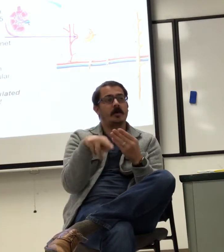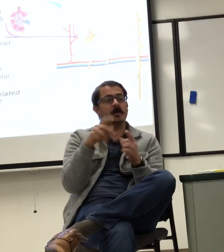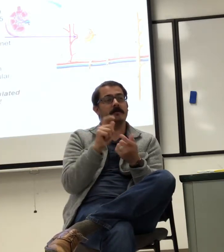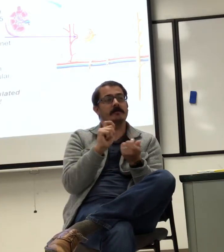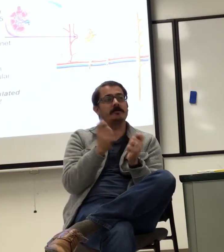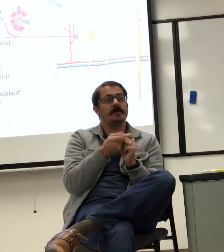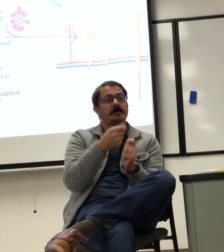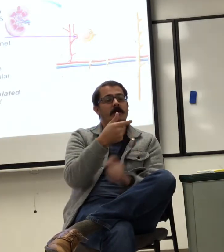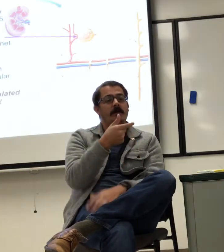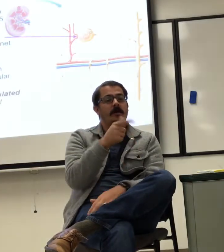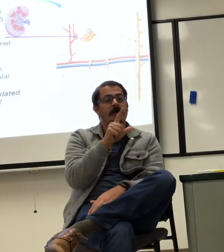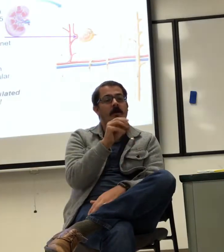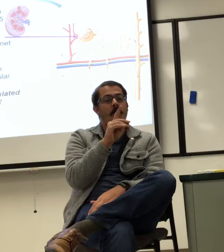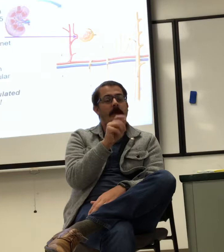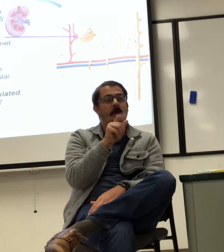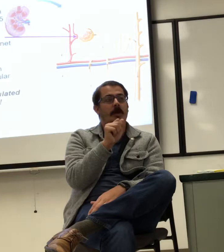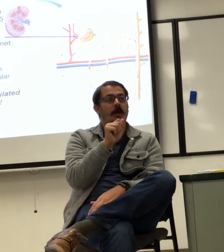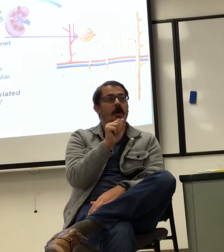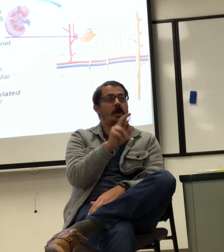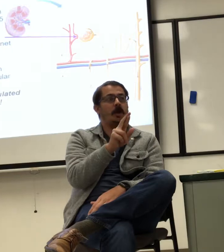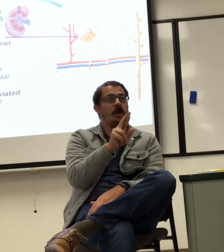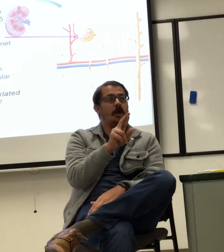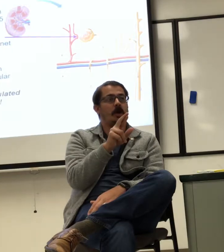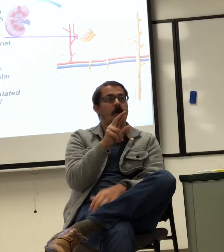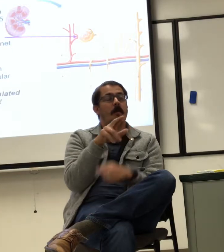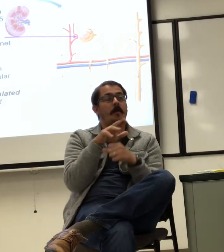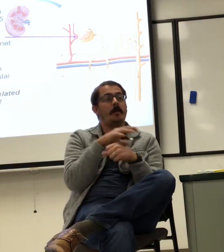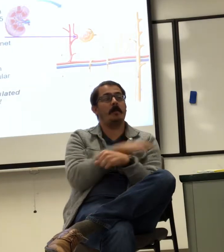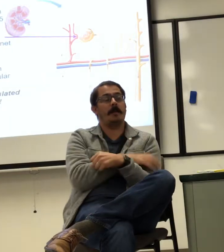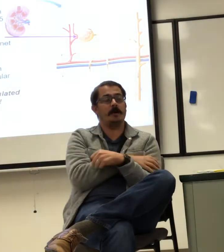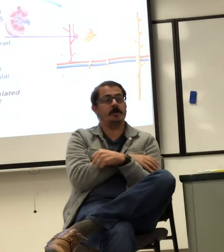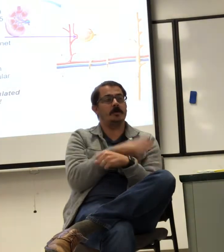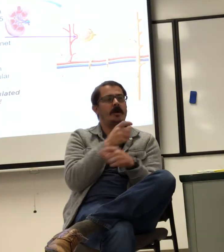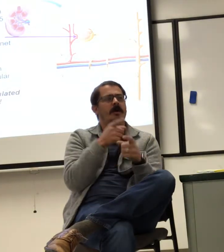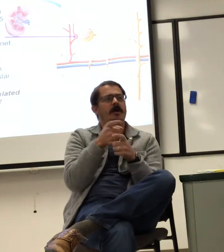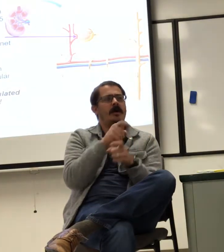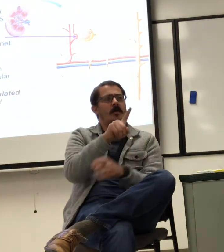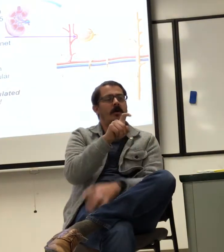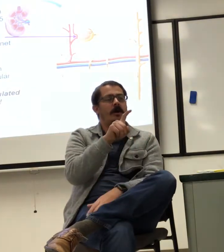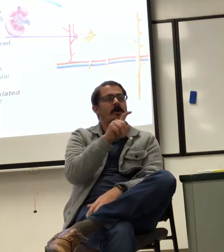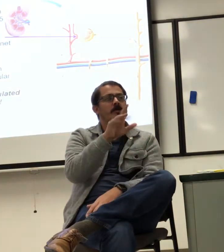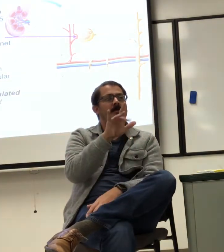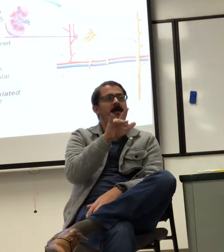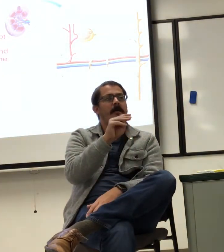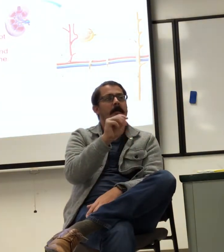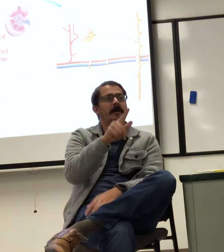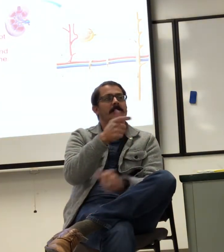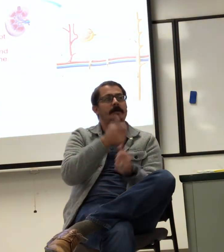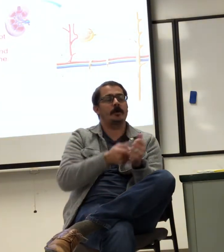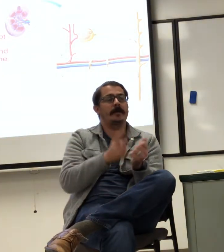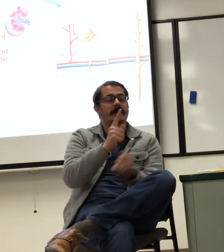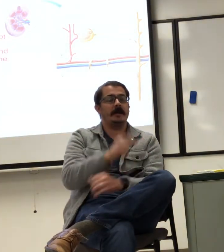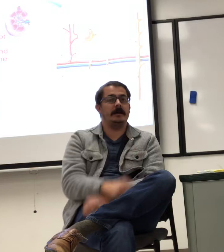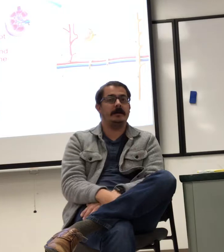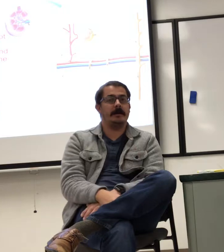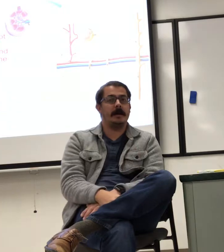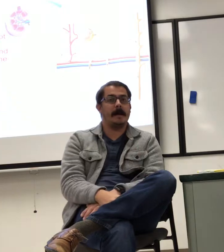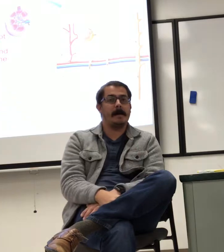in glomerular blood pressure, but you want to regulate it at 125 mils per minute. The reason is,